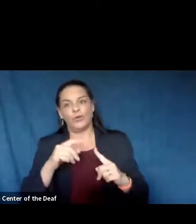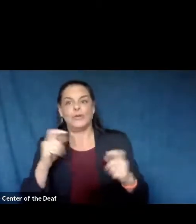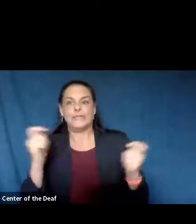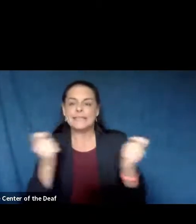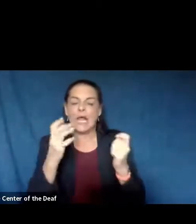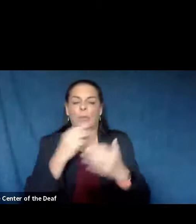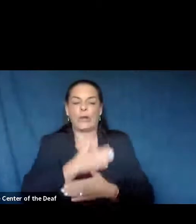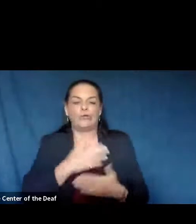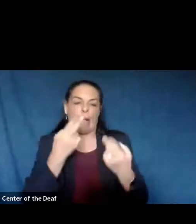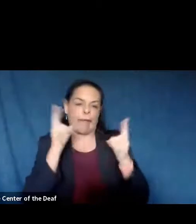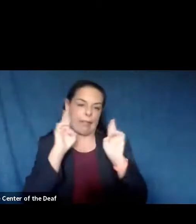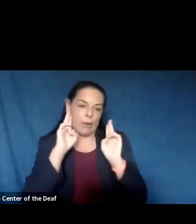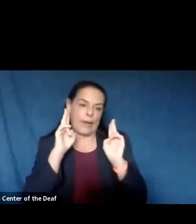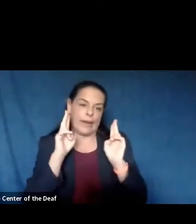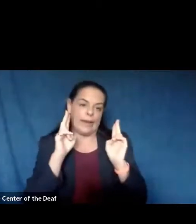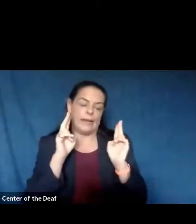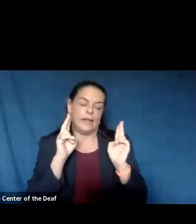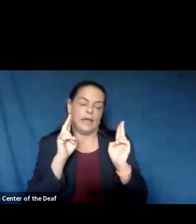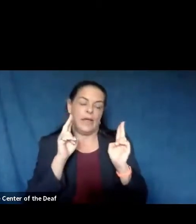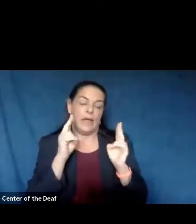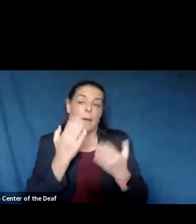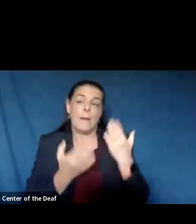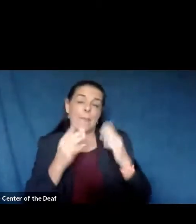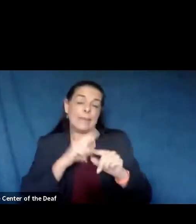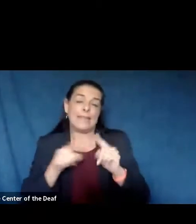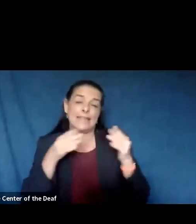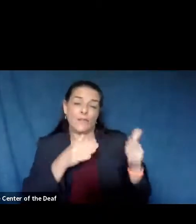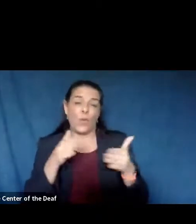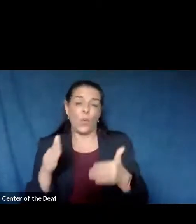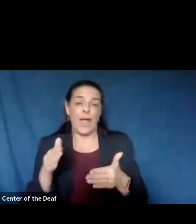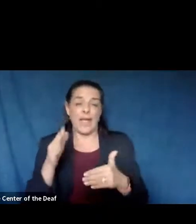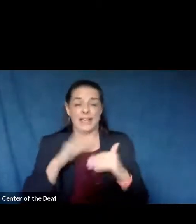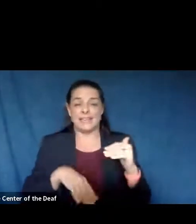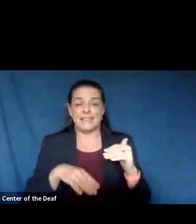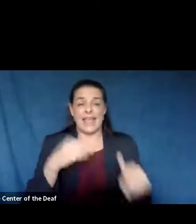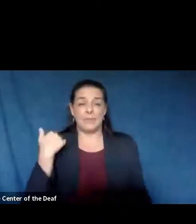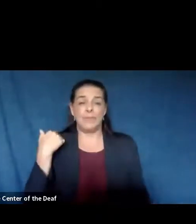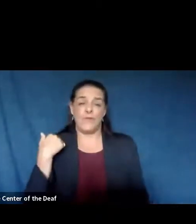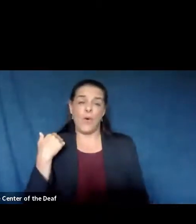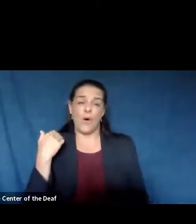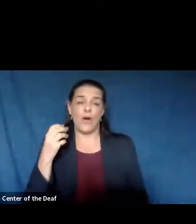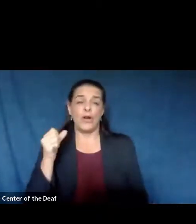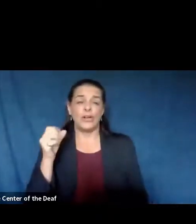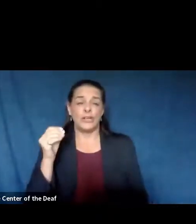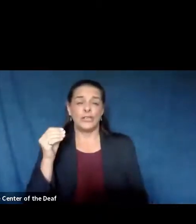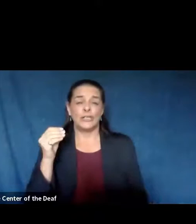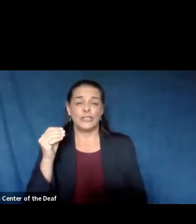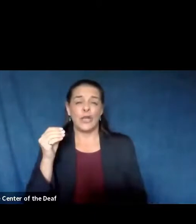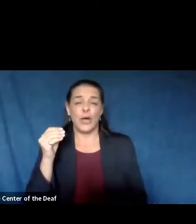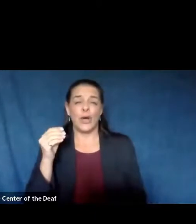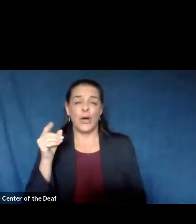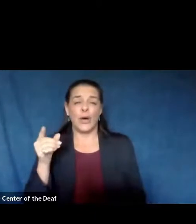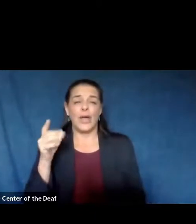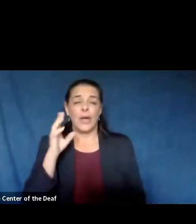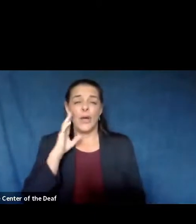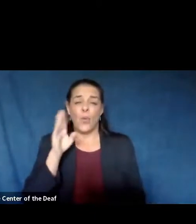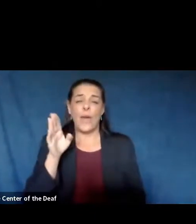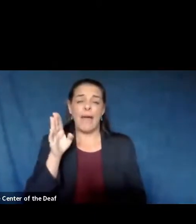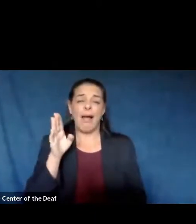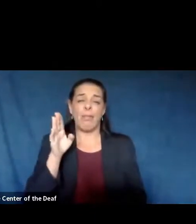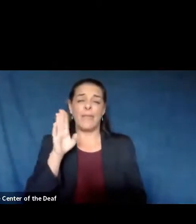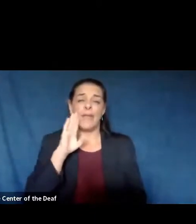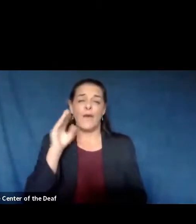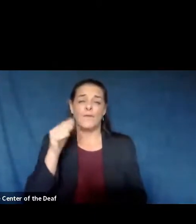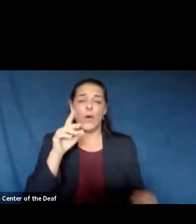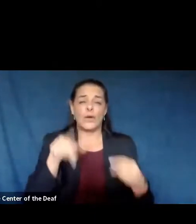enjoy Halloween, just maybe in a different way than what they had done in the past. And so they're going to revolve around the 5 core actions,